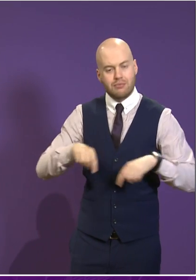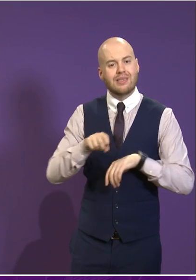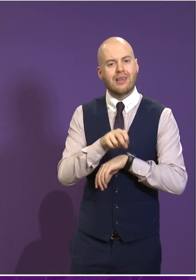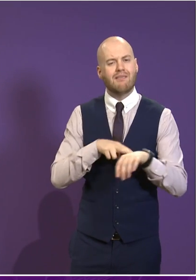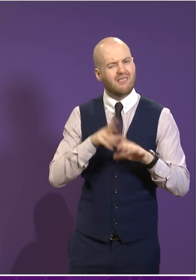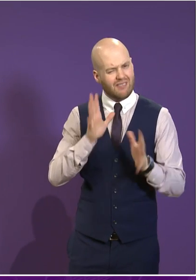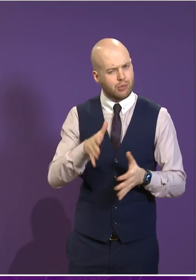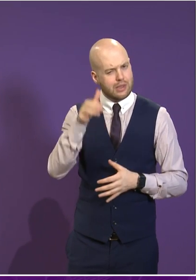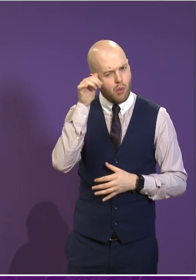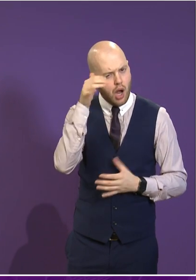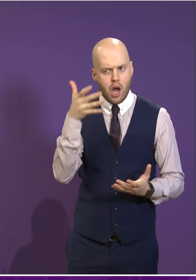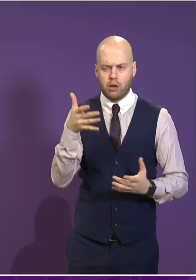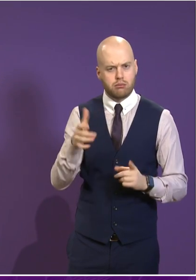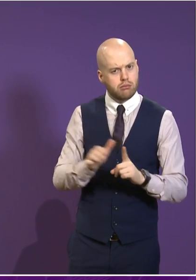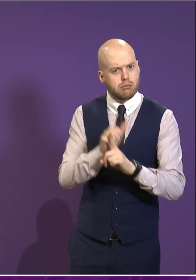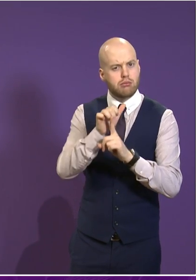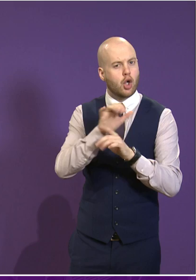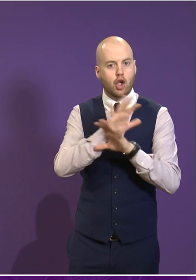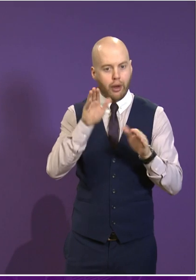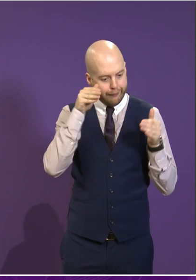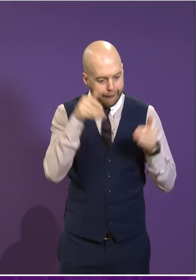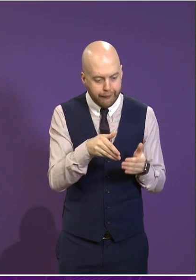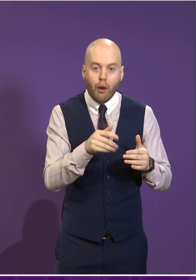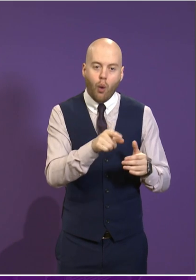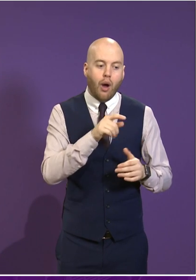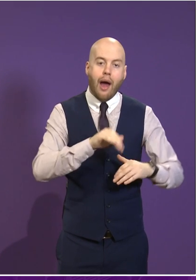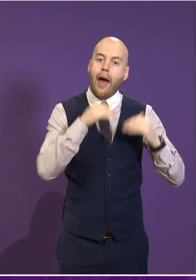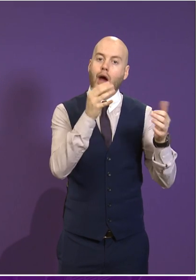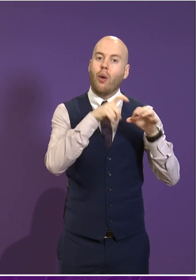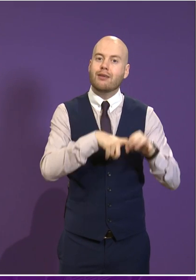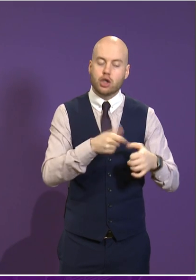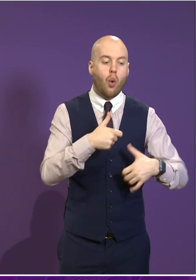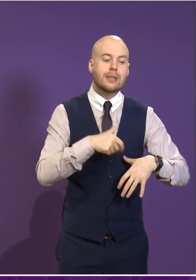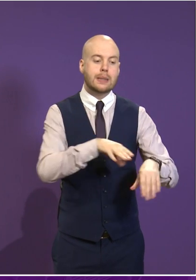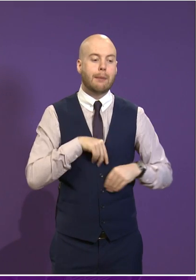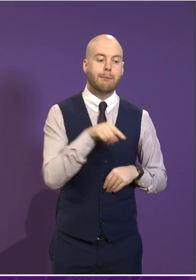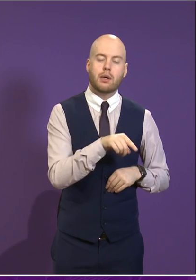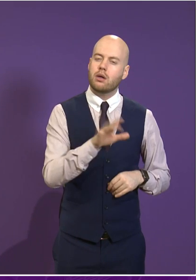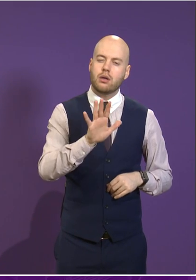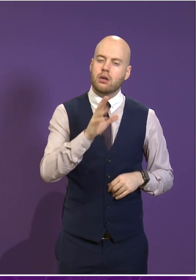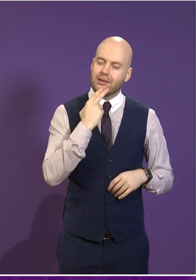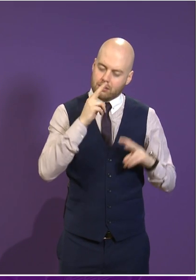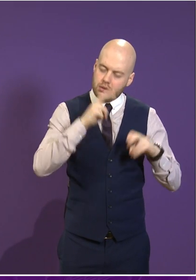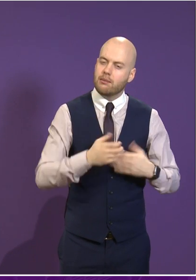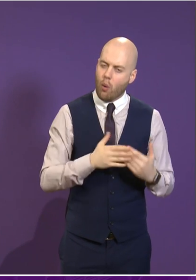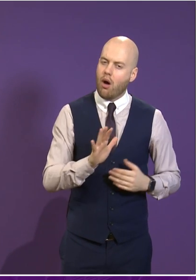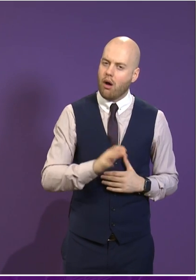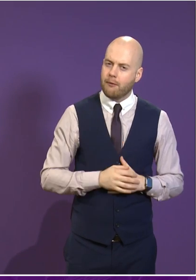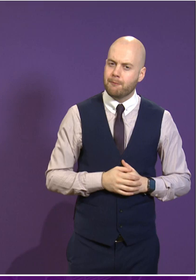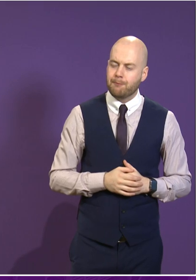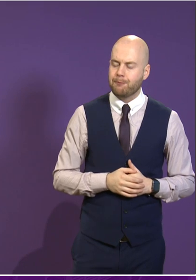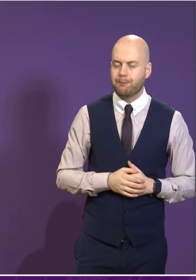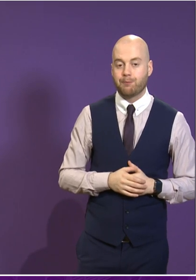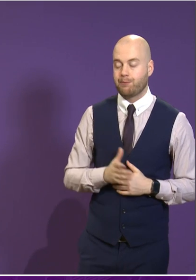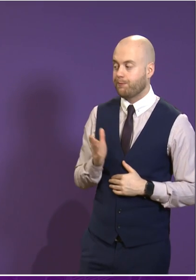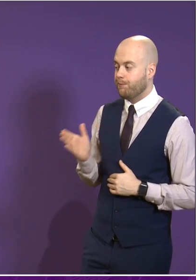and they're not just looking at the higher grades. Just my last point in this, convener, for sort of two students, for example,